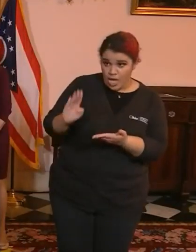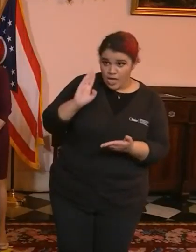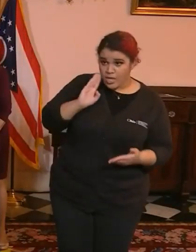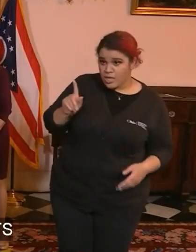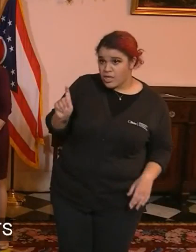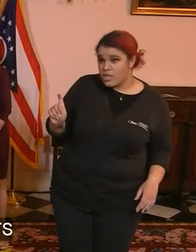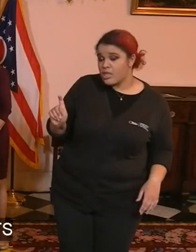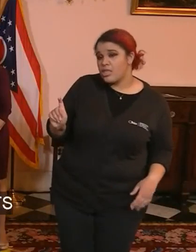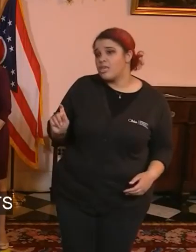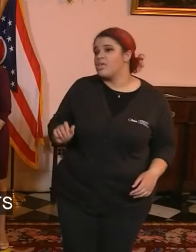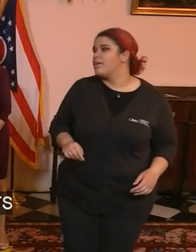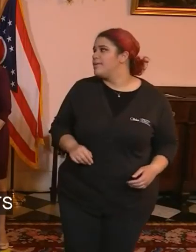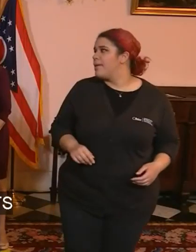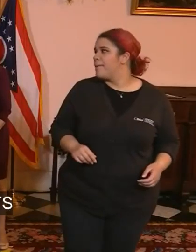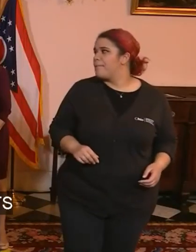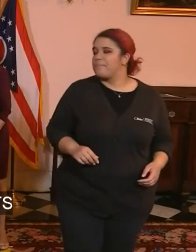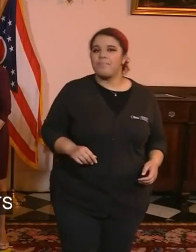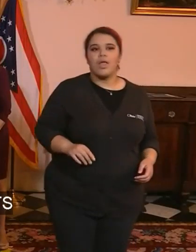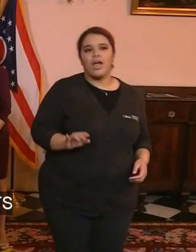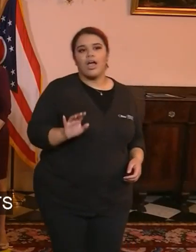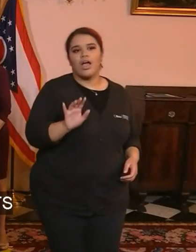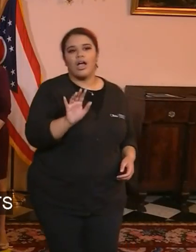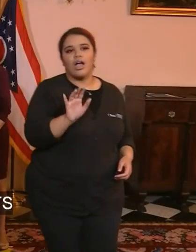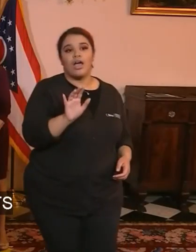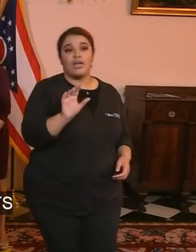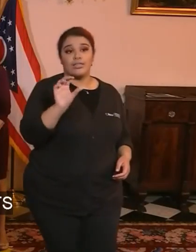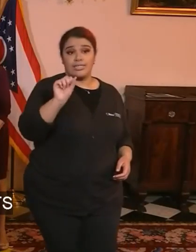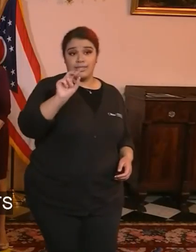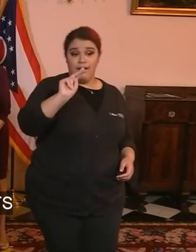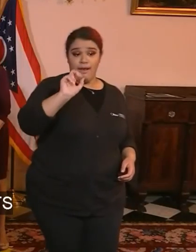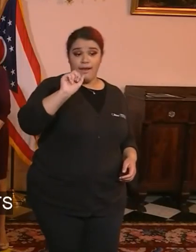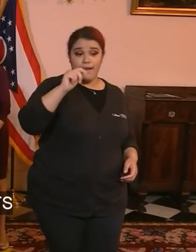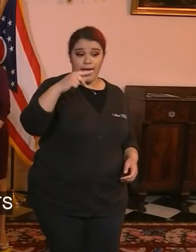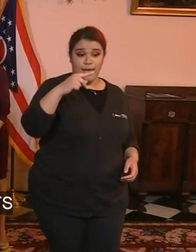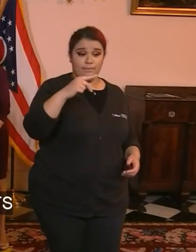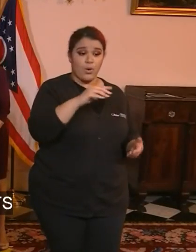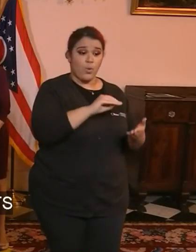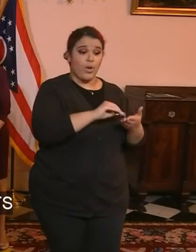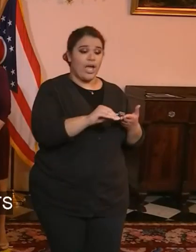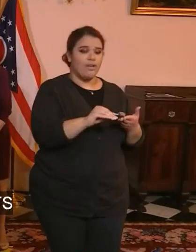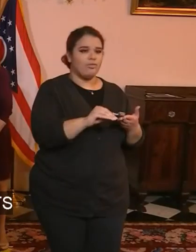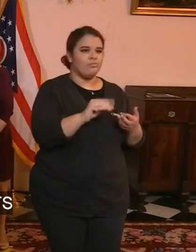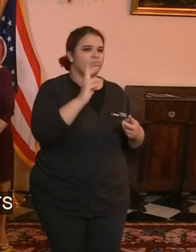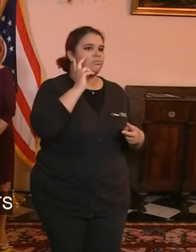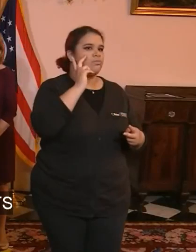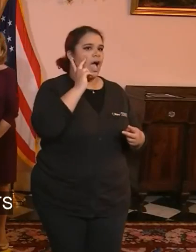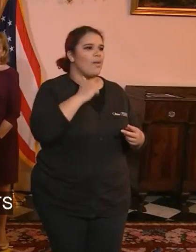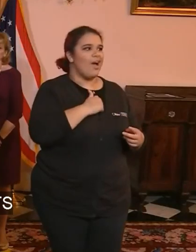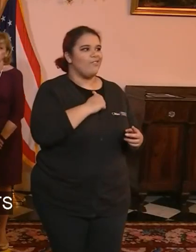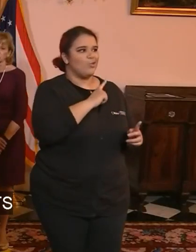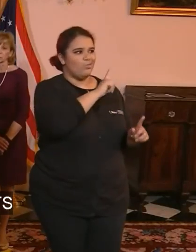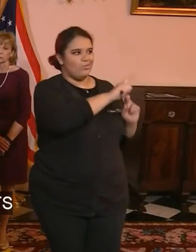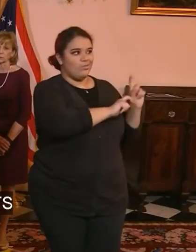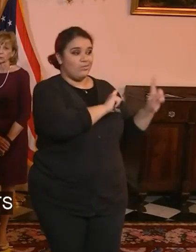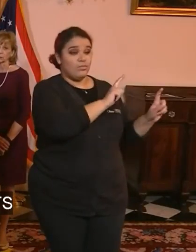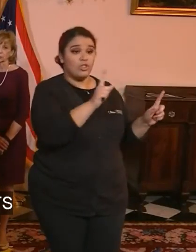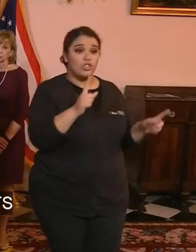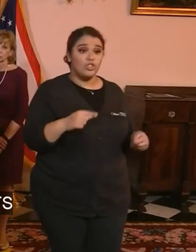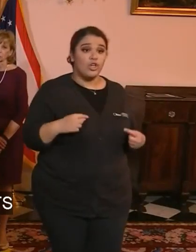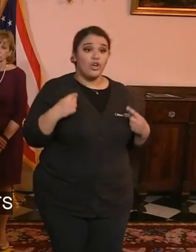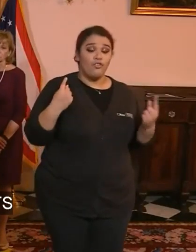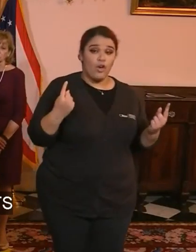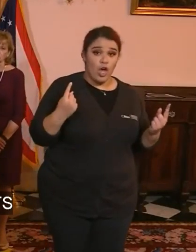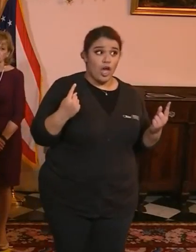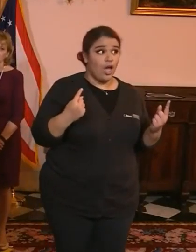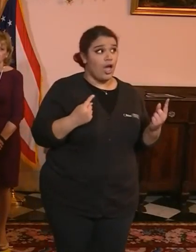I'm going to have to check on where we are with the SNAP waiver. So far, everything we've asked for that we have a decision